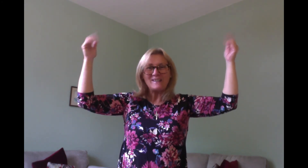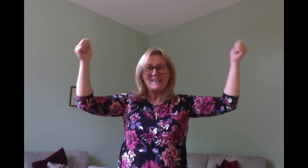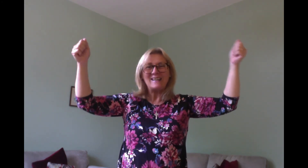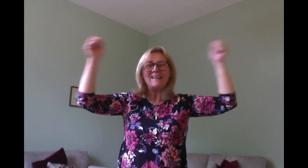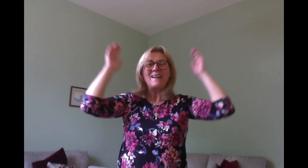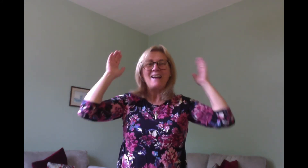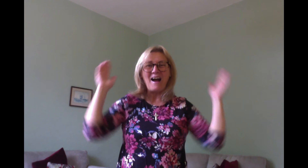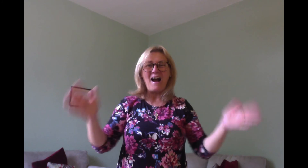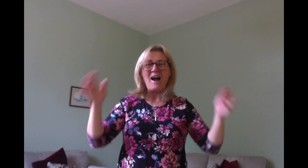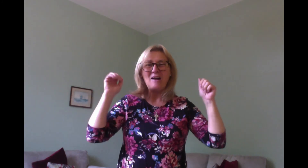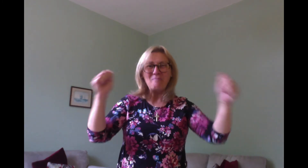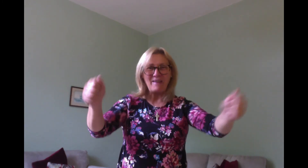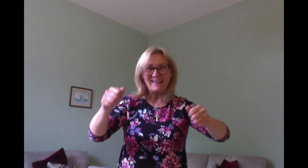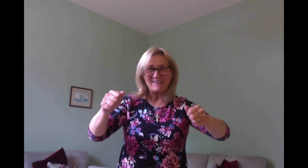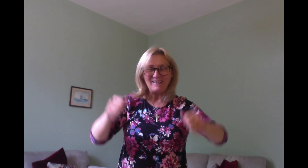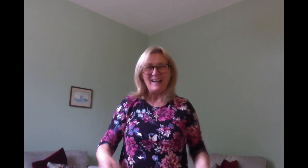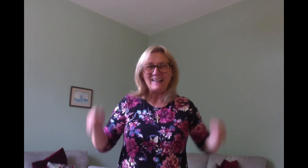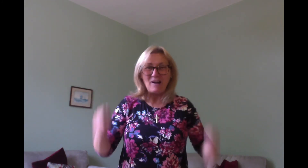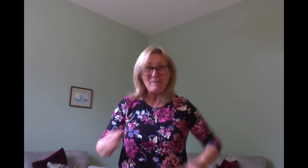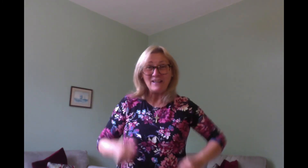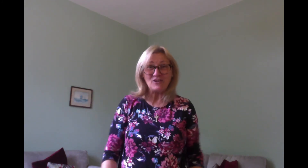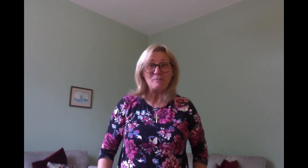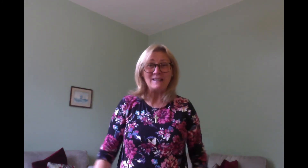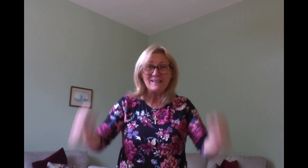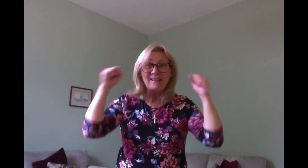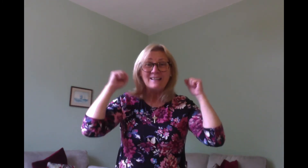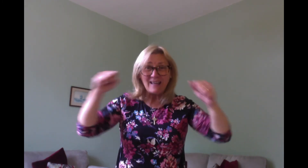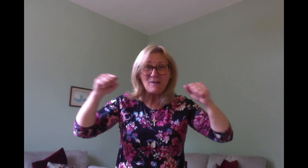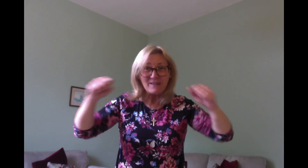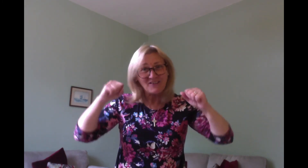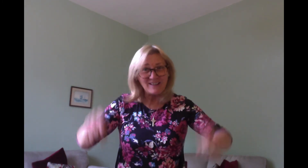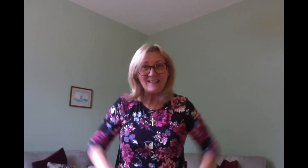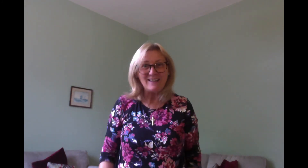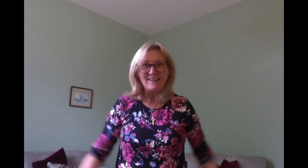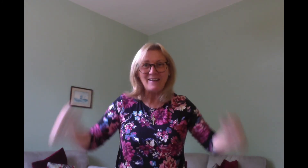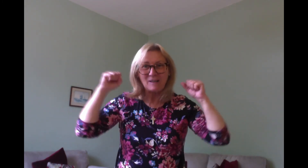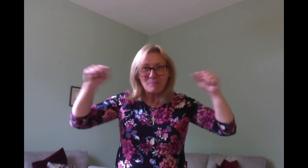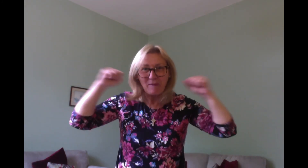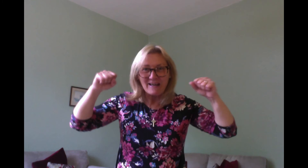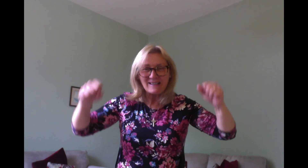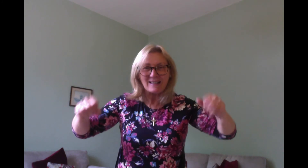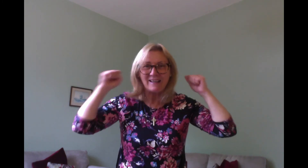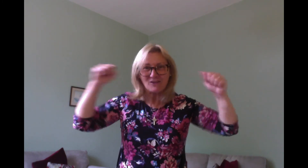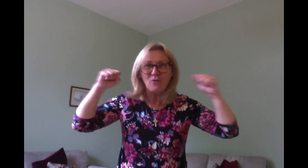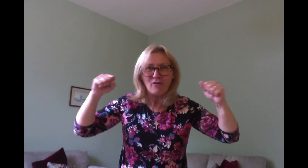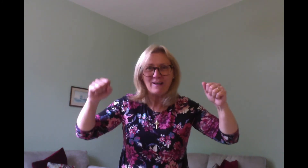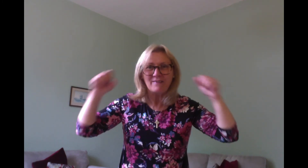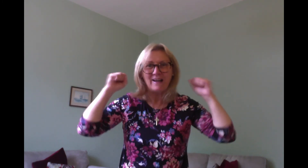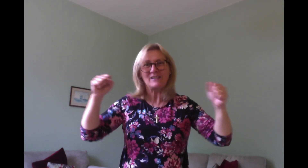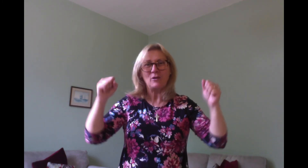say amen. And amen just mean, yeah, we agree. That's amazing. Let's go for it. That's our